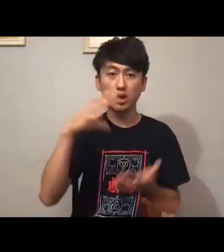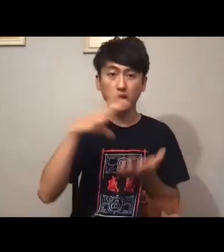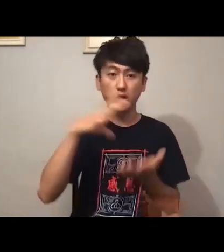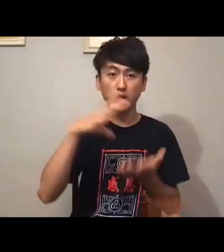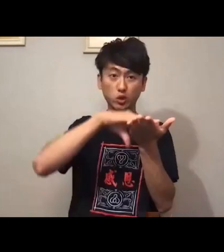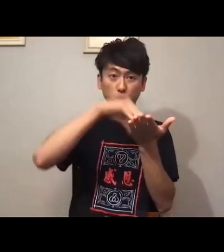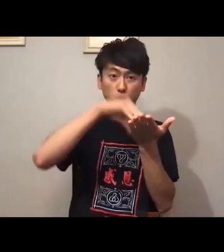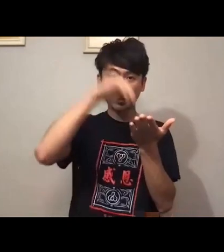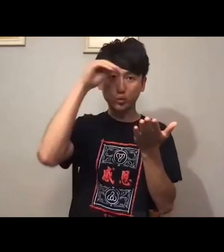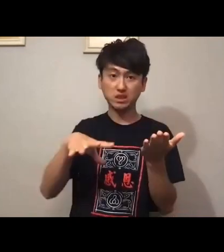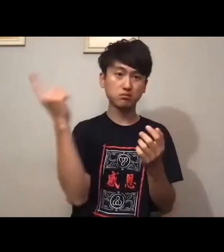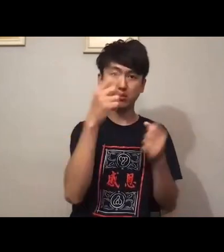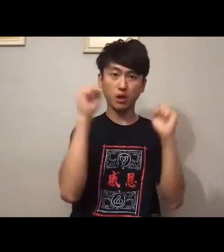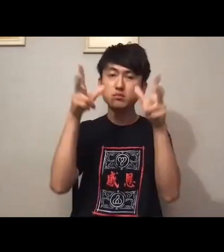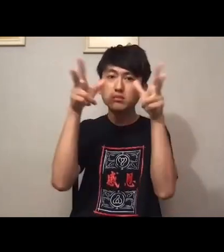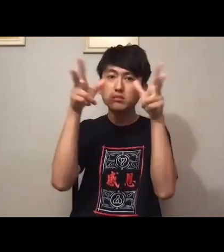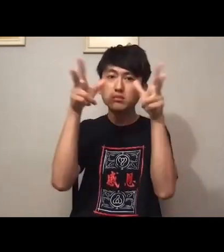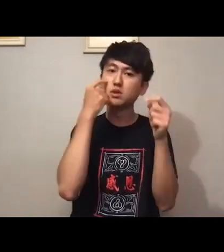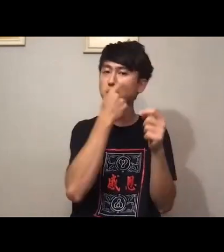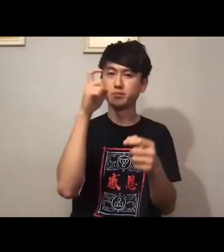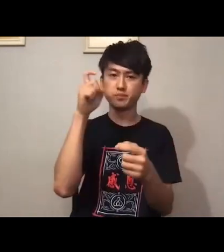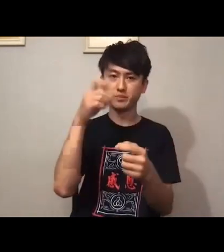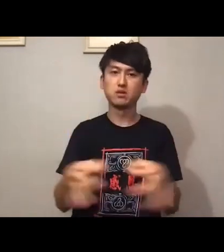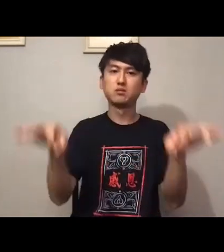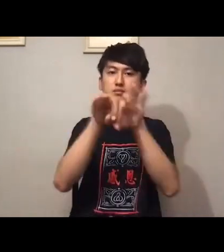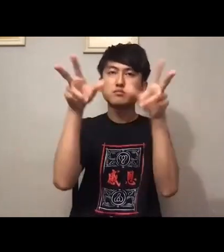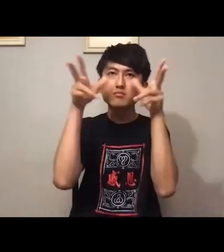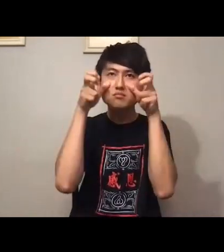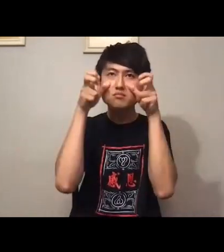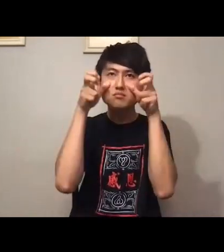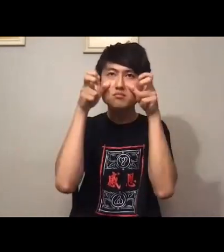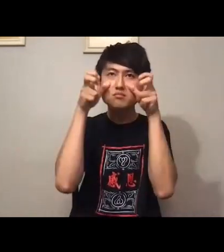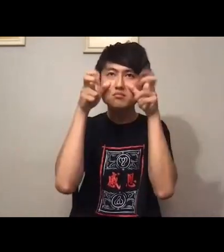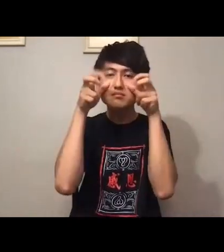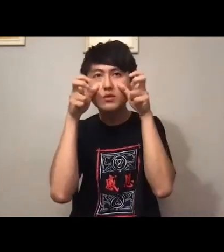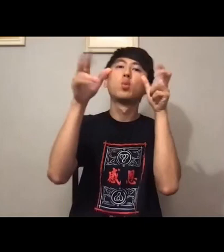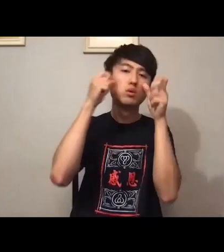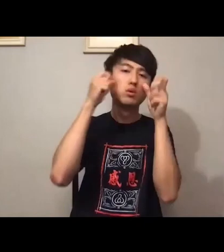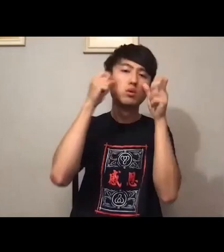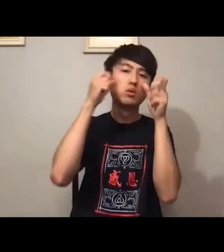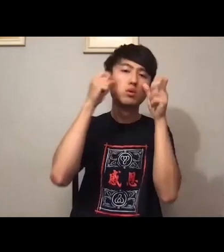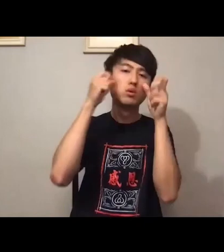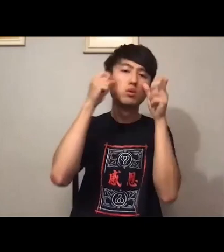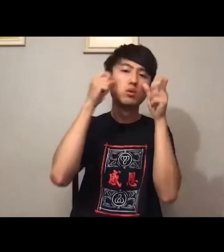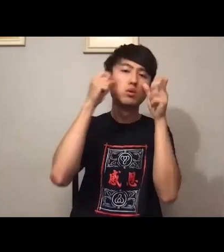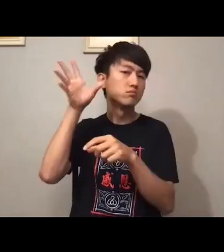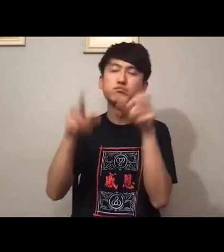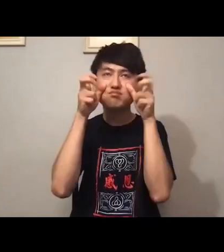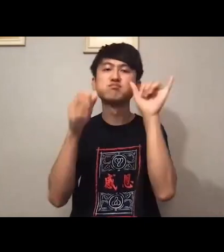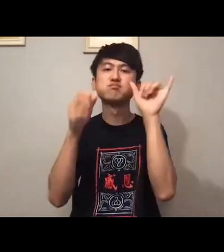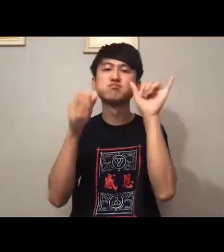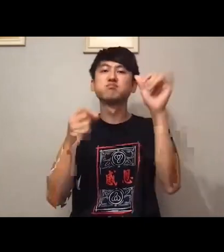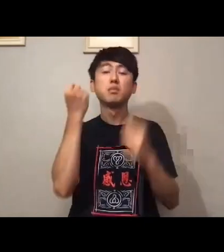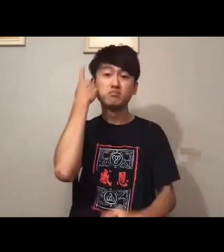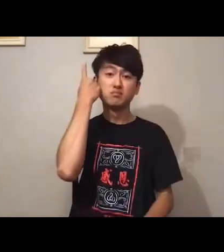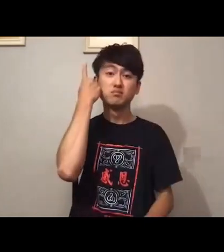such as video and pictures, so that students are able to learn through their eyes, through language that comes